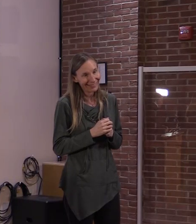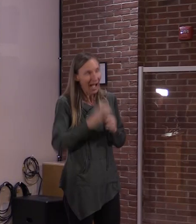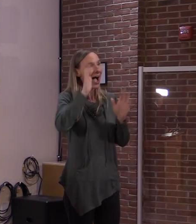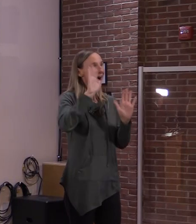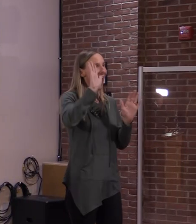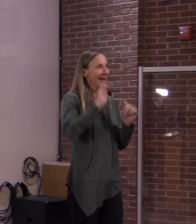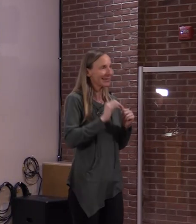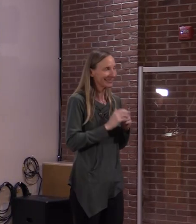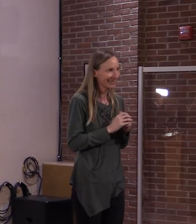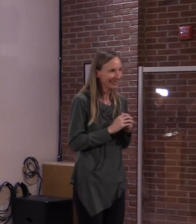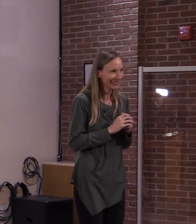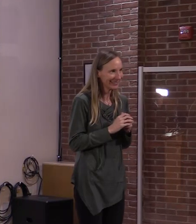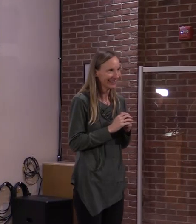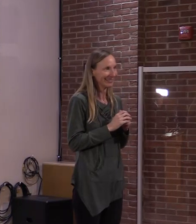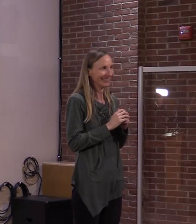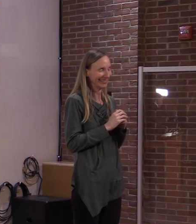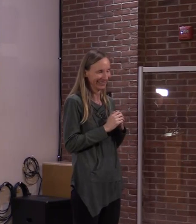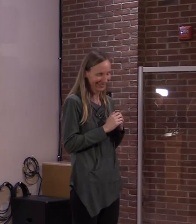Hi.